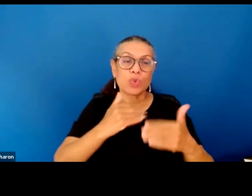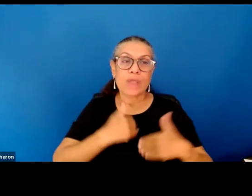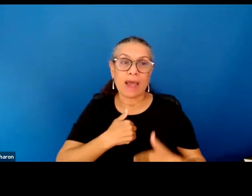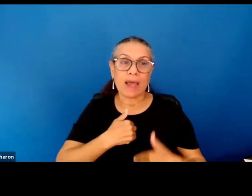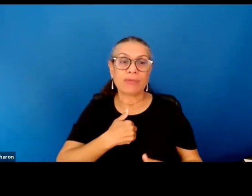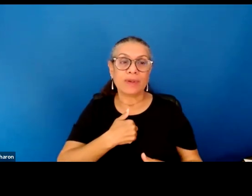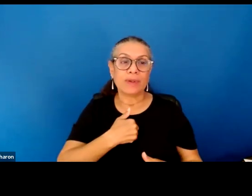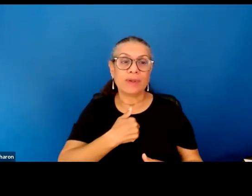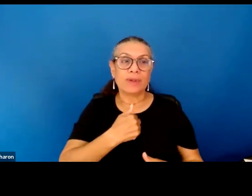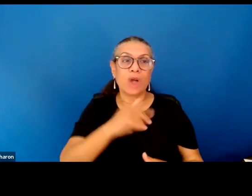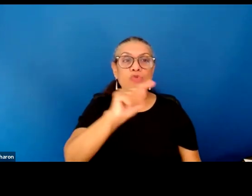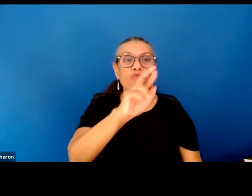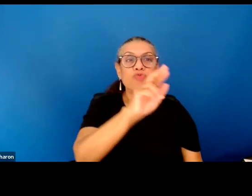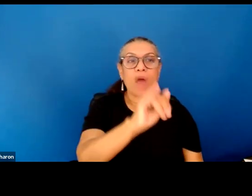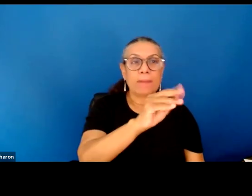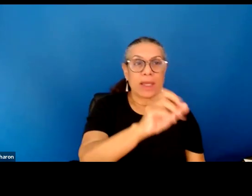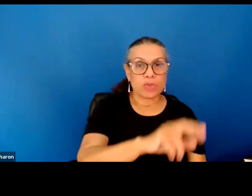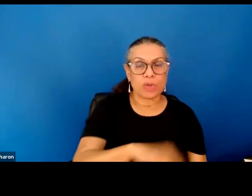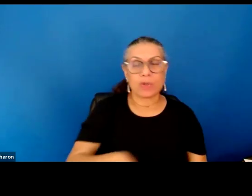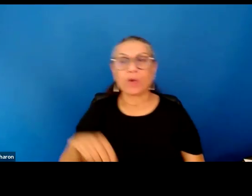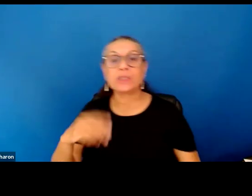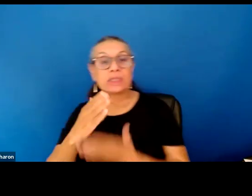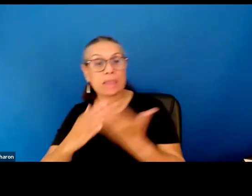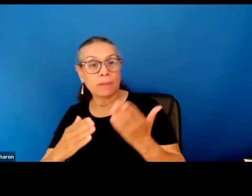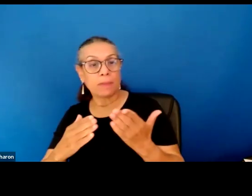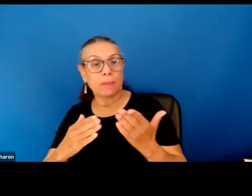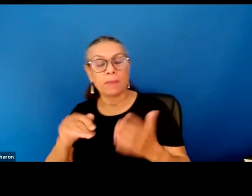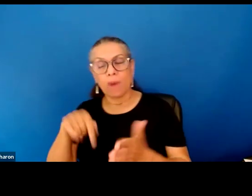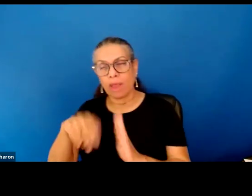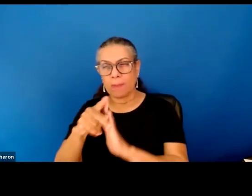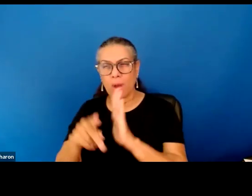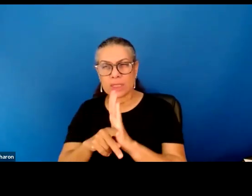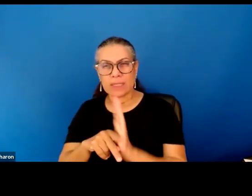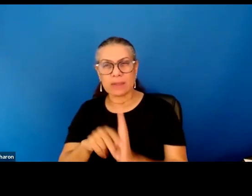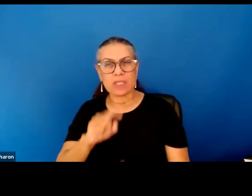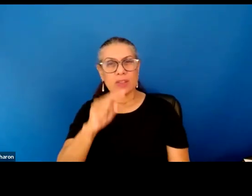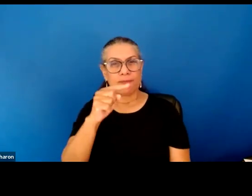who are in quarters. The second quarter on the policy calls for the